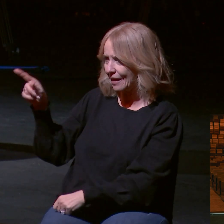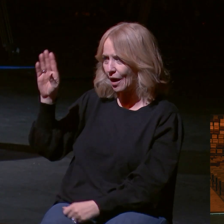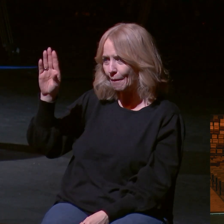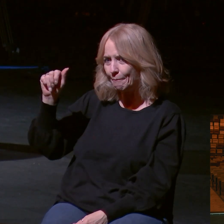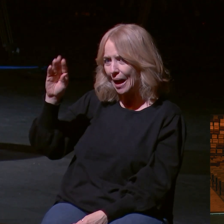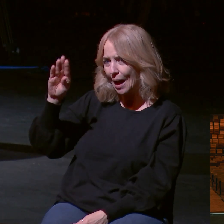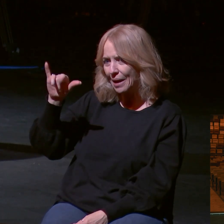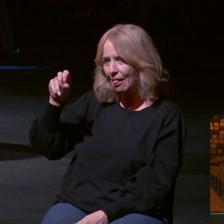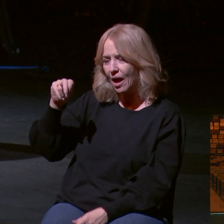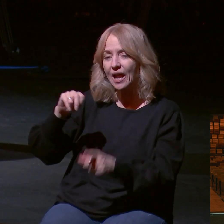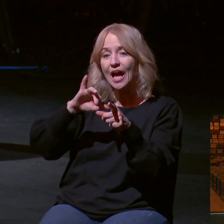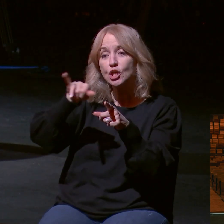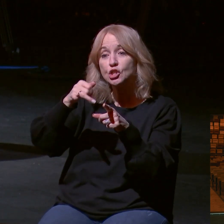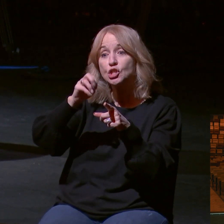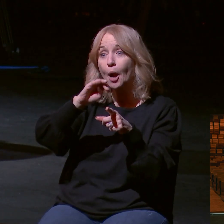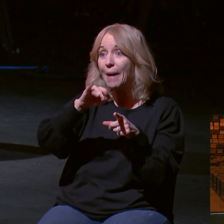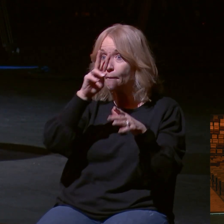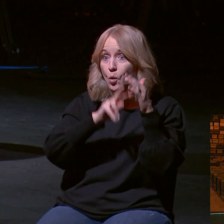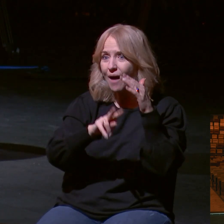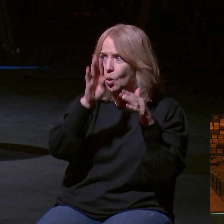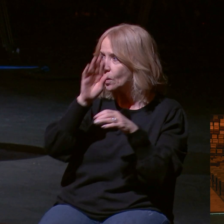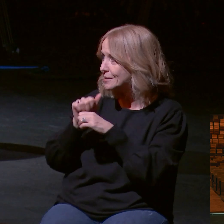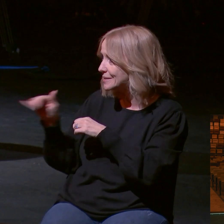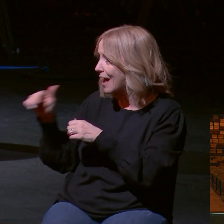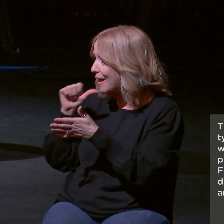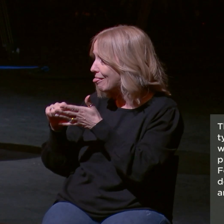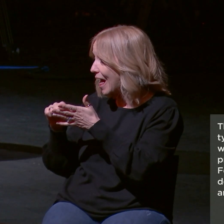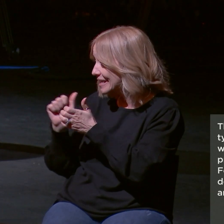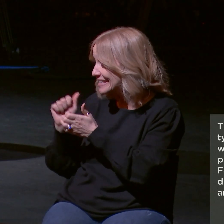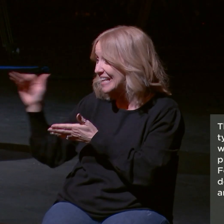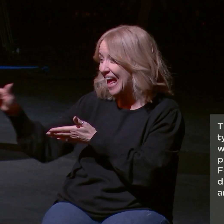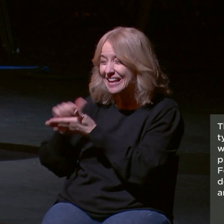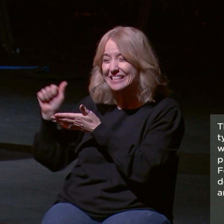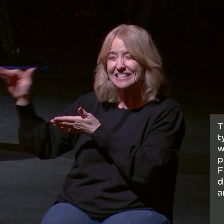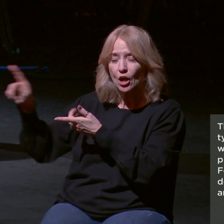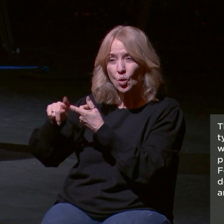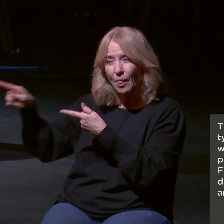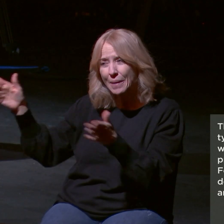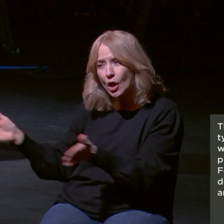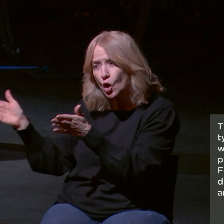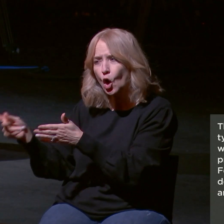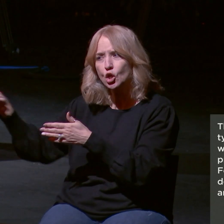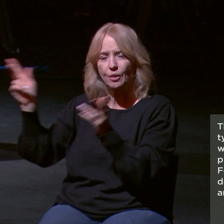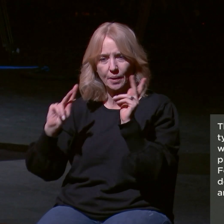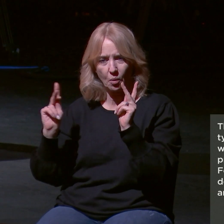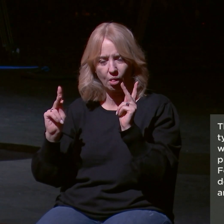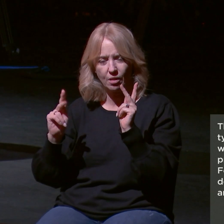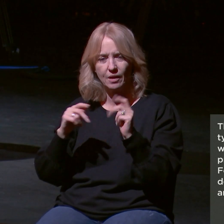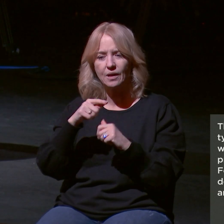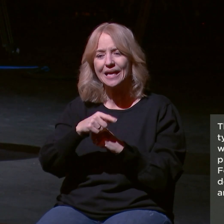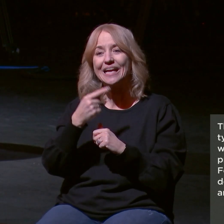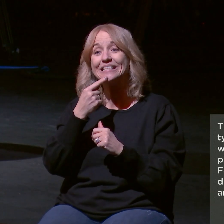encouragement is found in Jeremiah chapter 29, starting in verse 10. Jeremiah says this is what the Lord says.